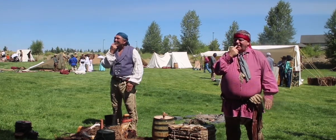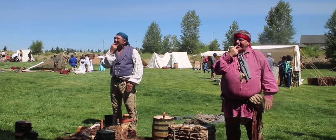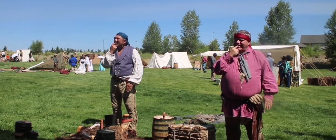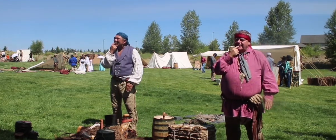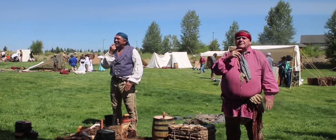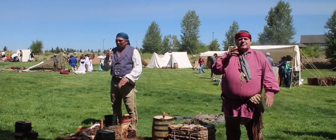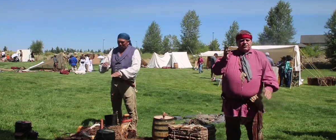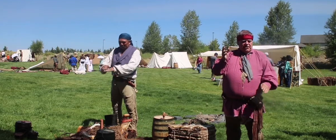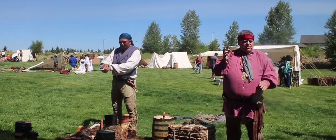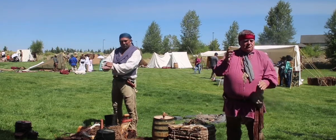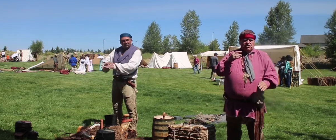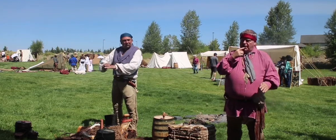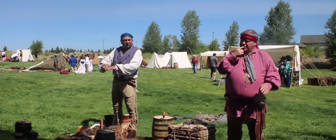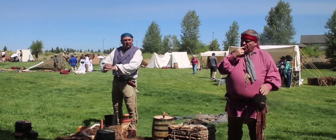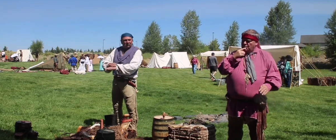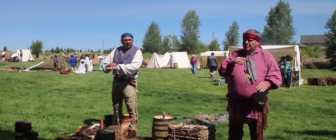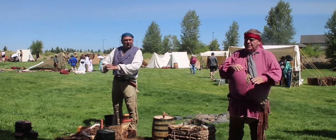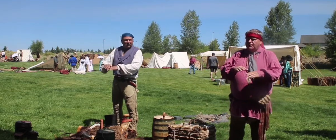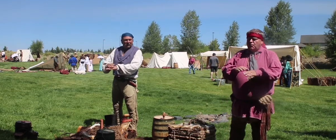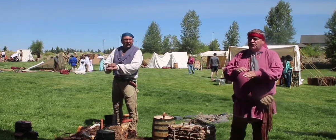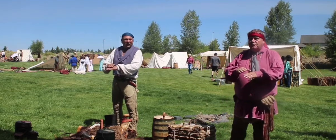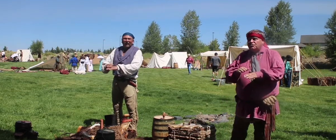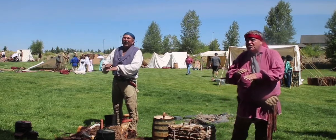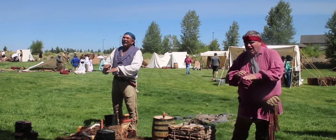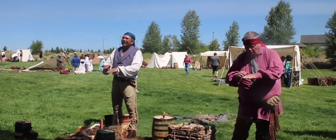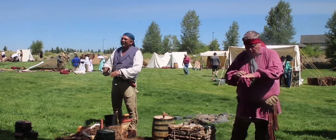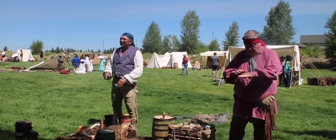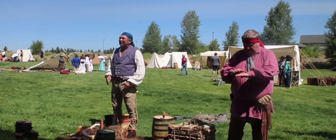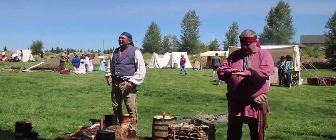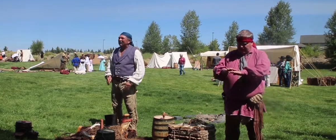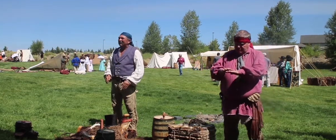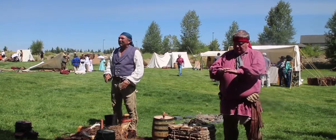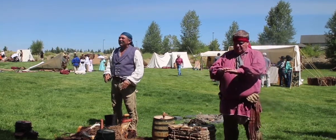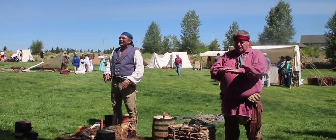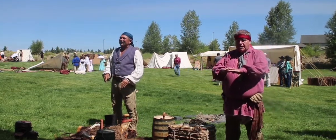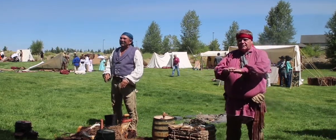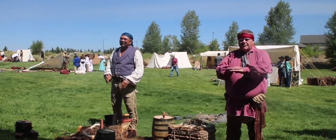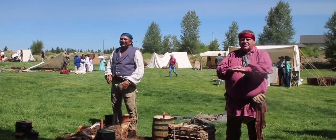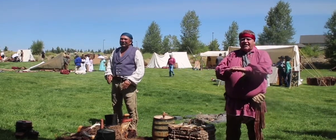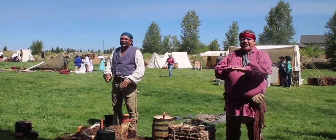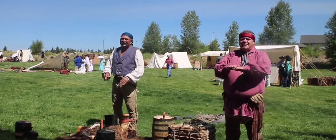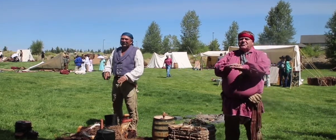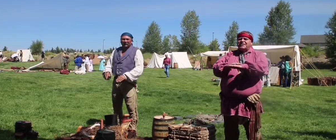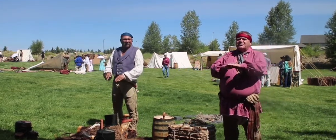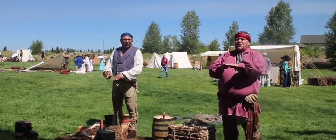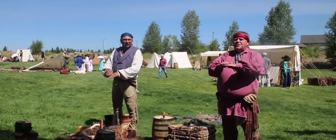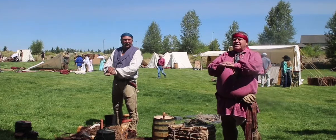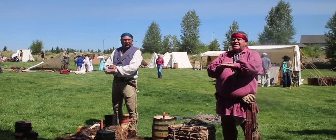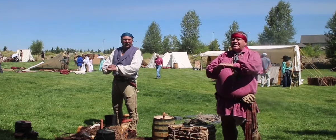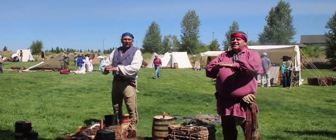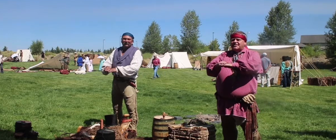White. Thank you. It's not yellow. 4th graders, those are yellow. I go, okay. So